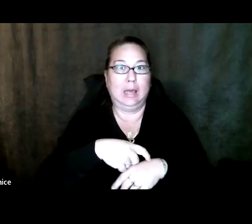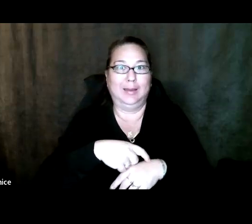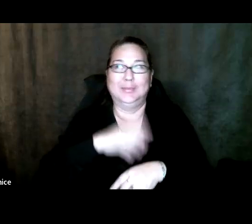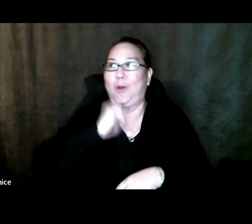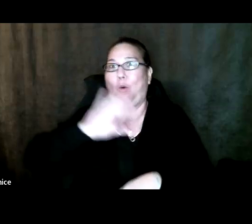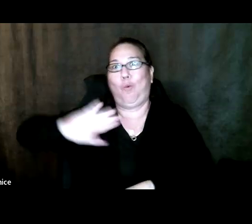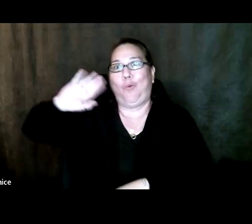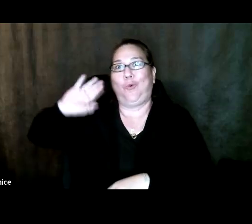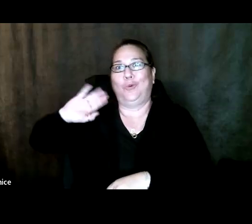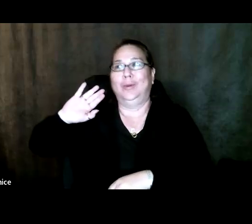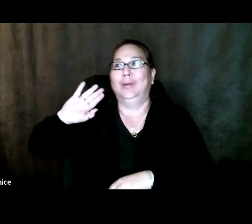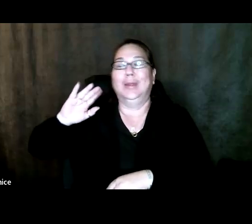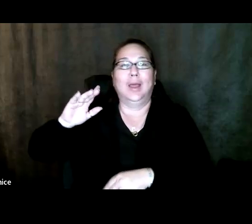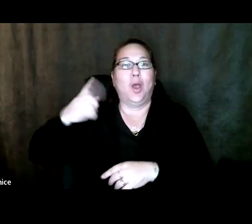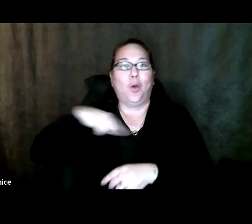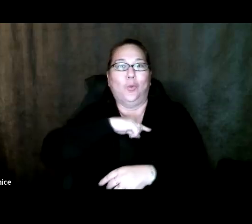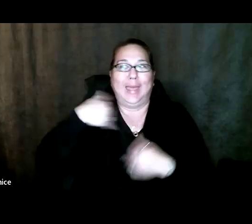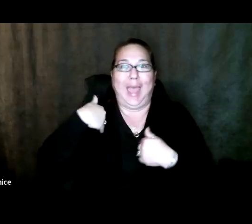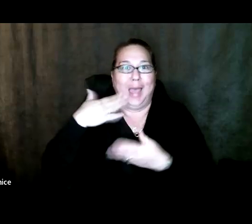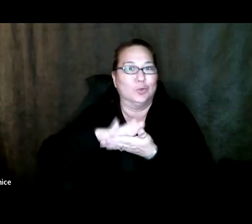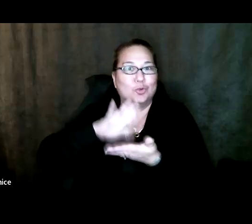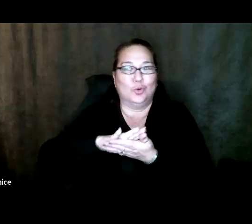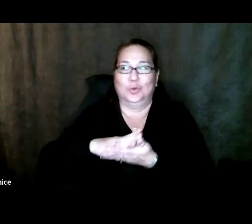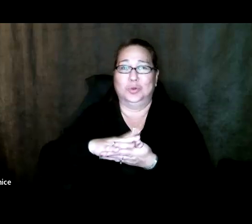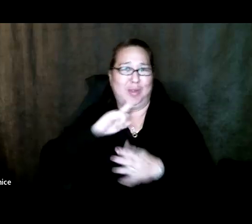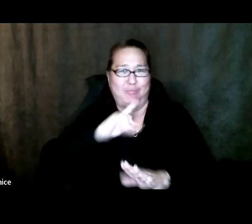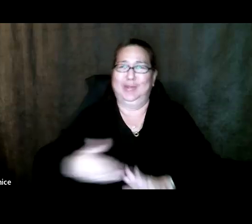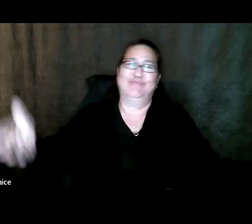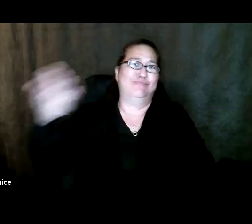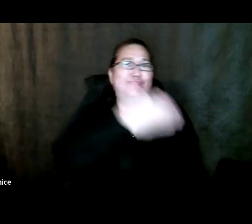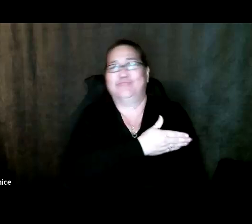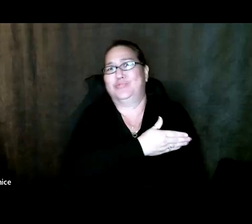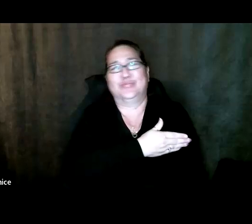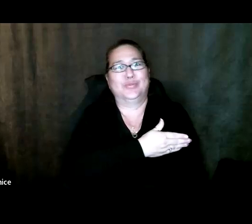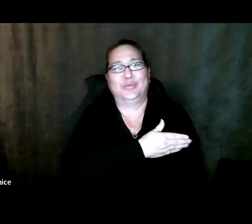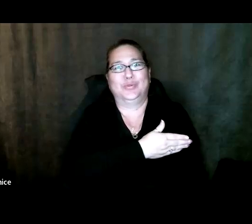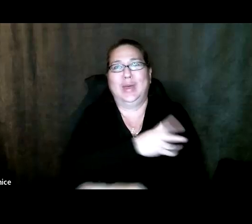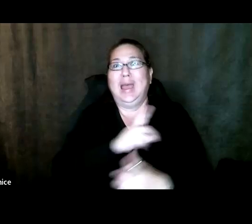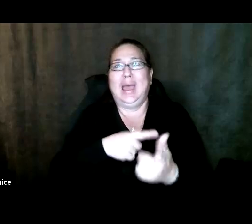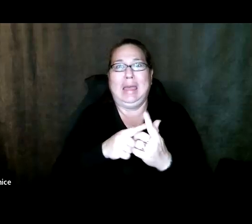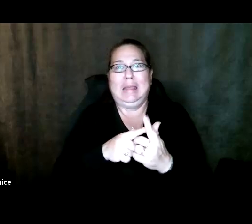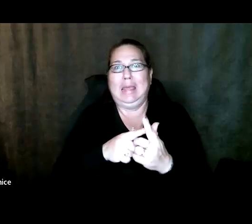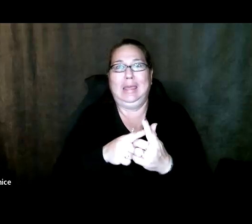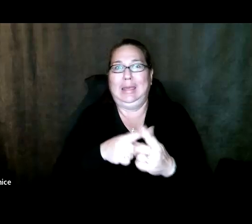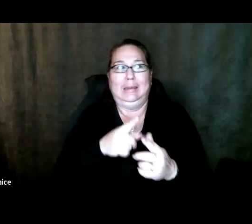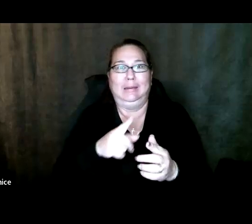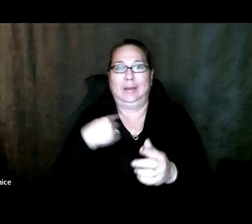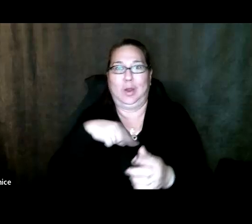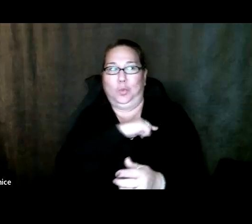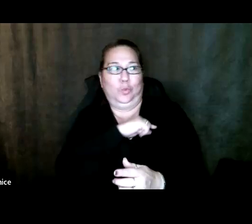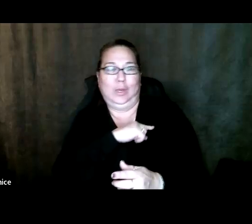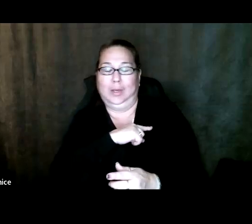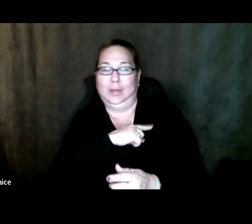So that's one of the reasons we're trying not to remove supports, and we're trying to continue working with a school like Brew, even though they're